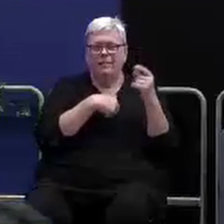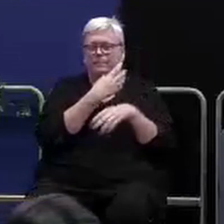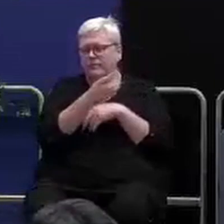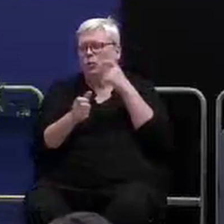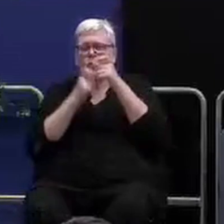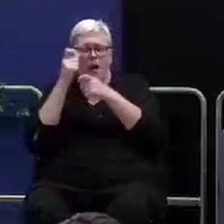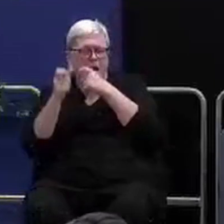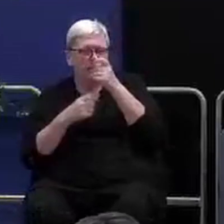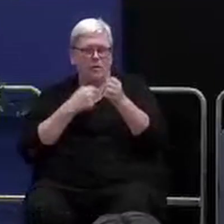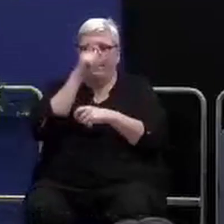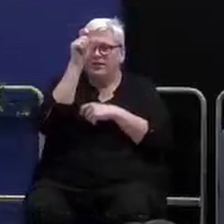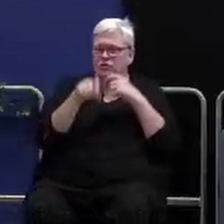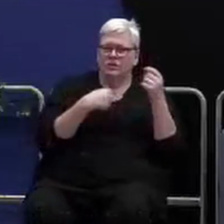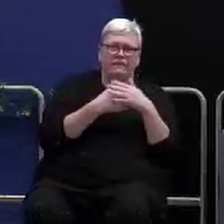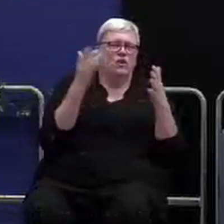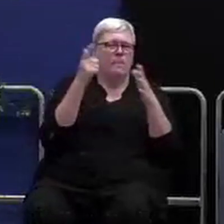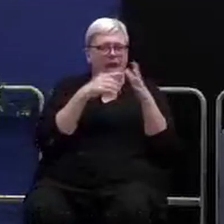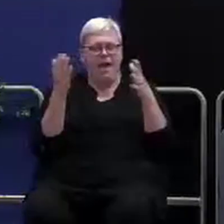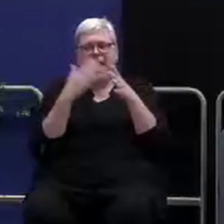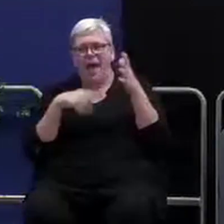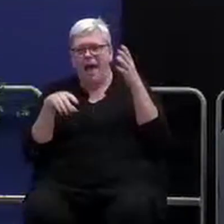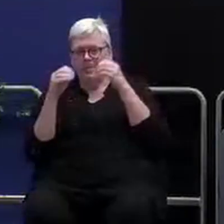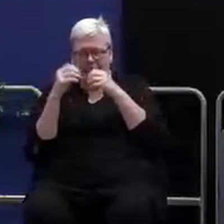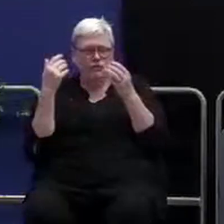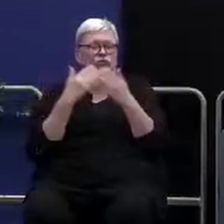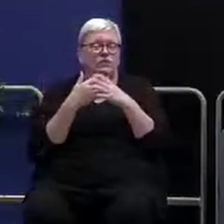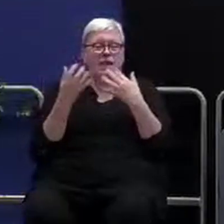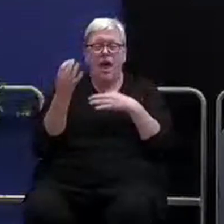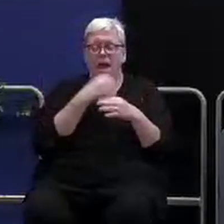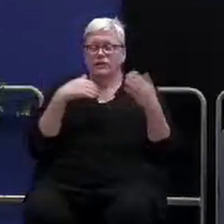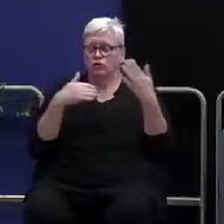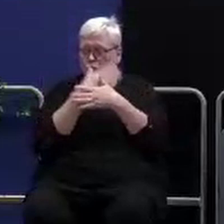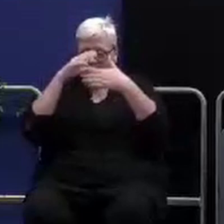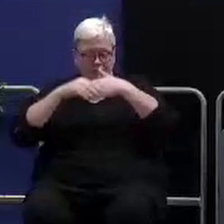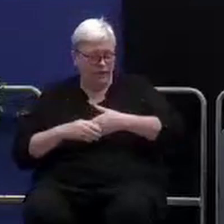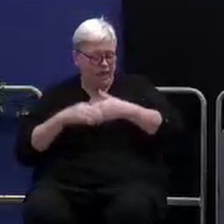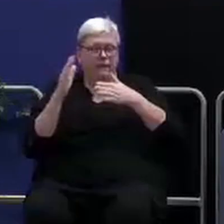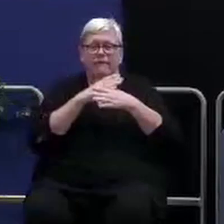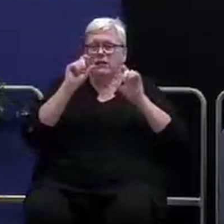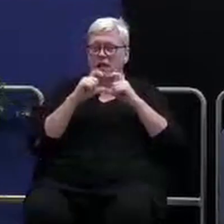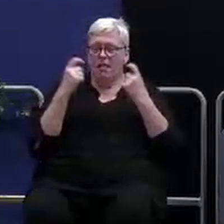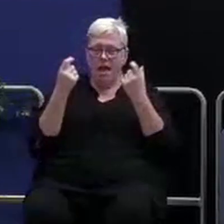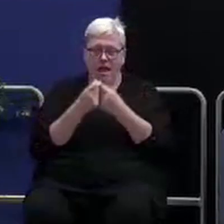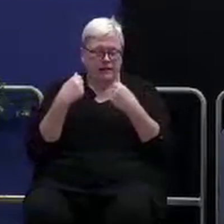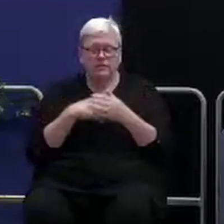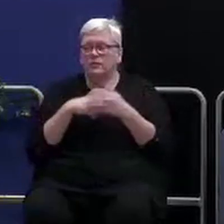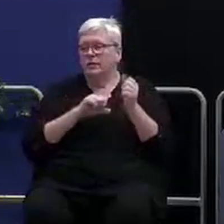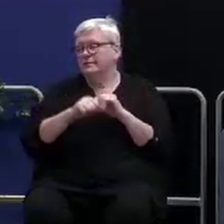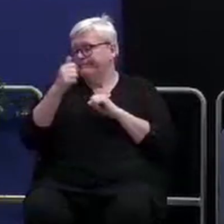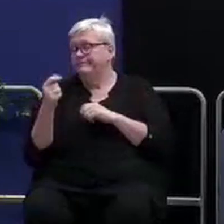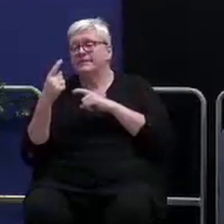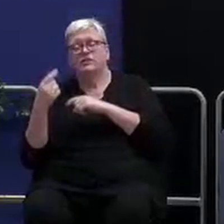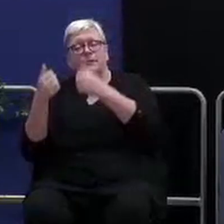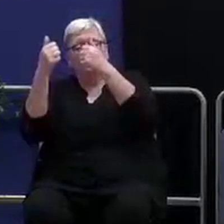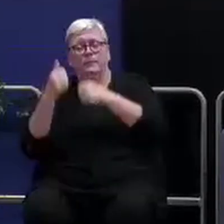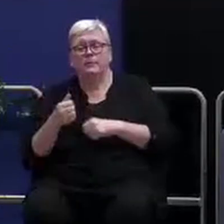my first students at Aberdeen, who was asked to make a new friend in their first class of term, turned to the person beside them and